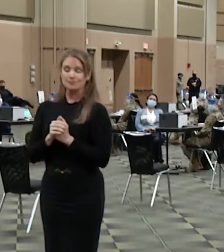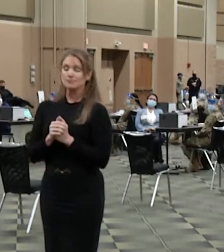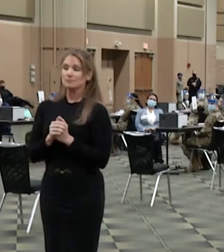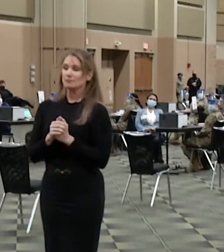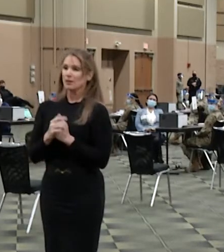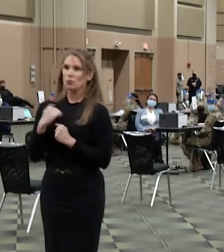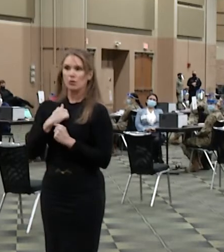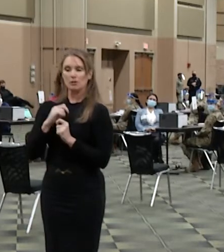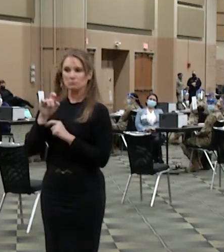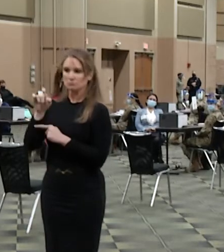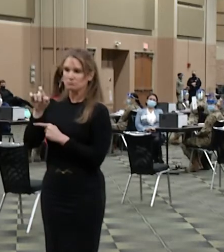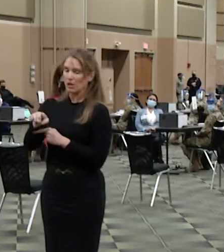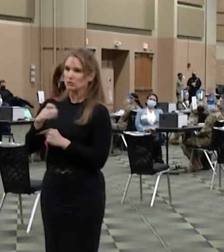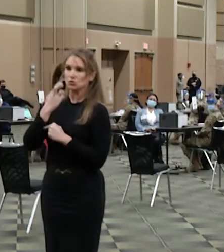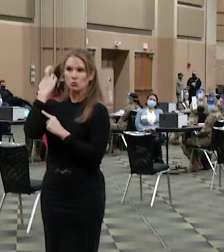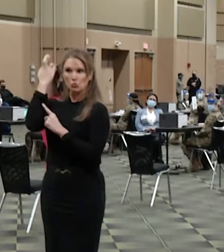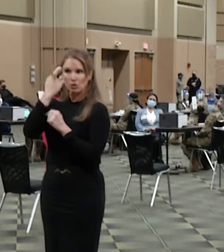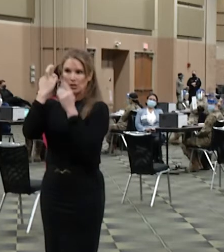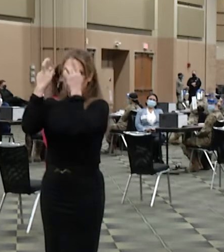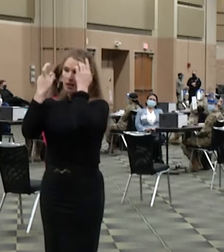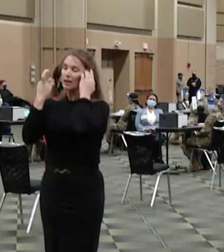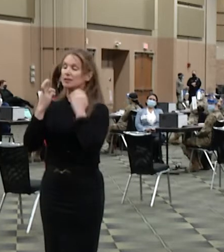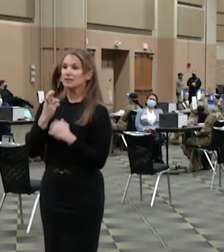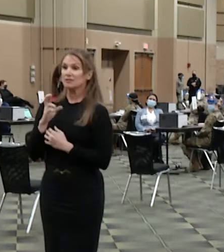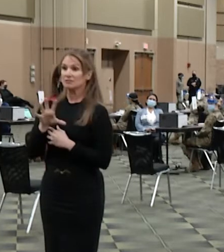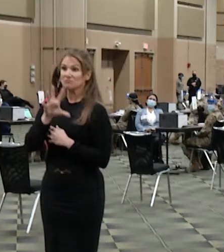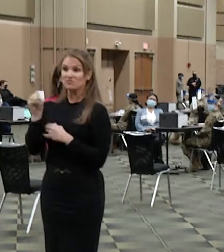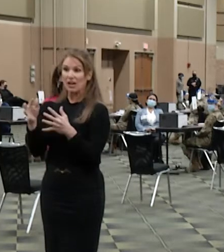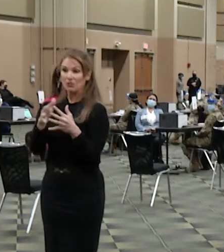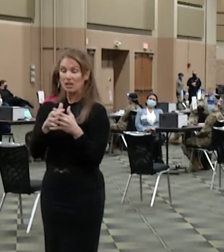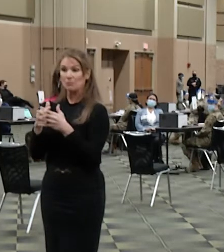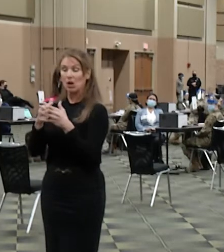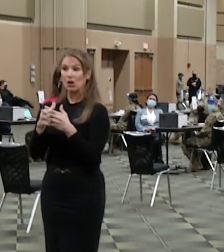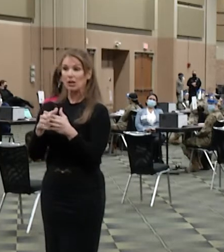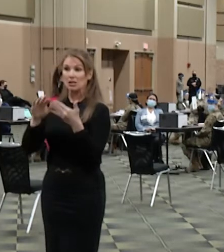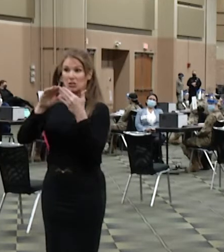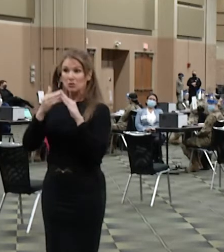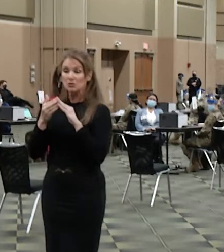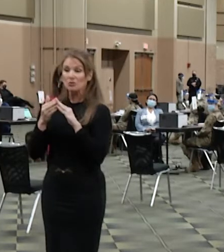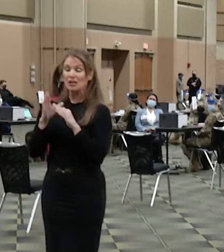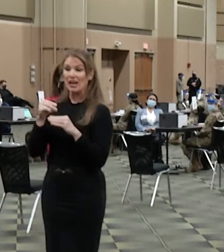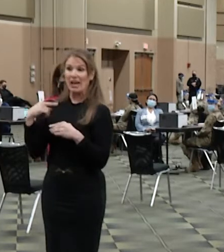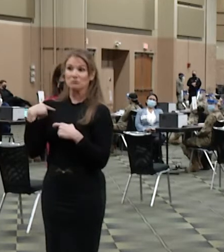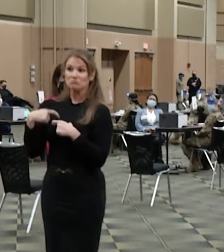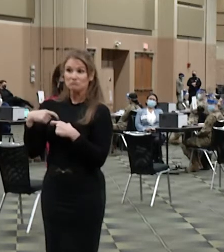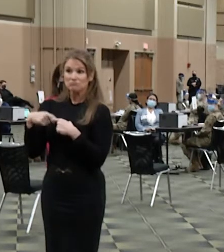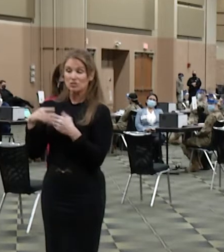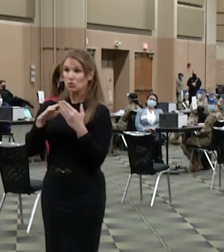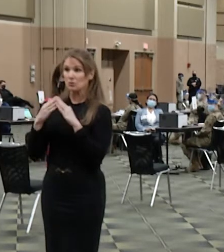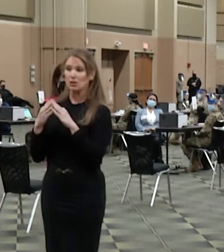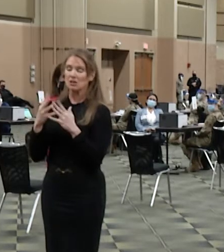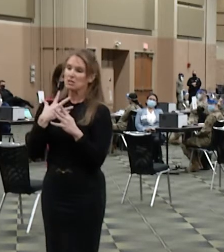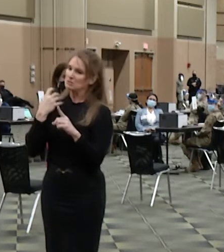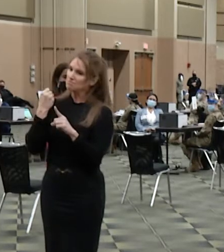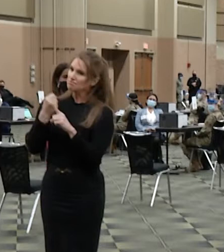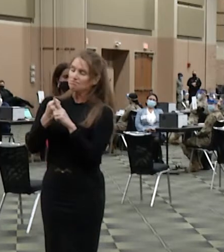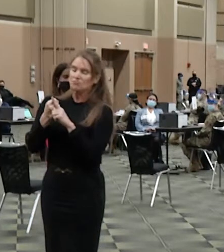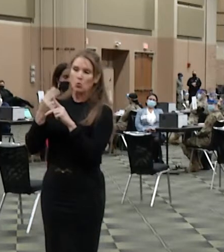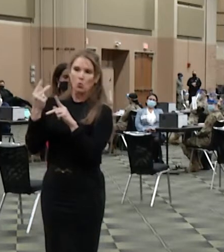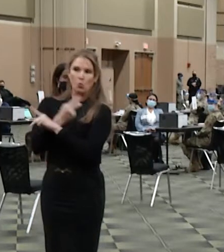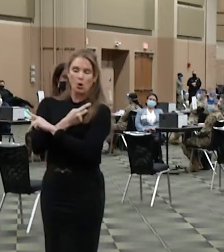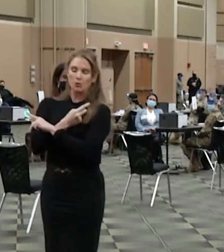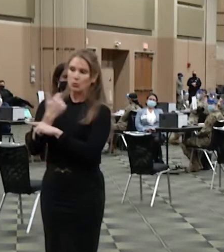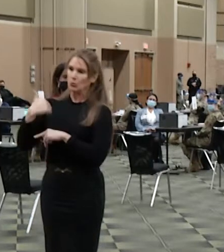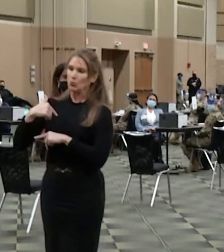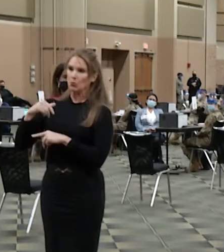we all have to realize that the African American community and the Latino community has been hit hardest by